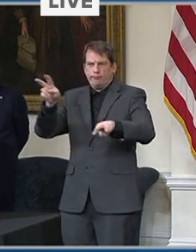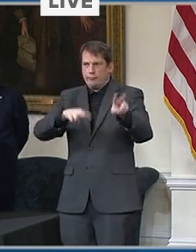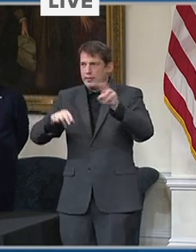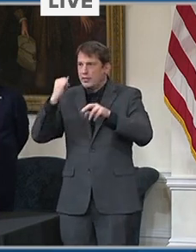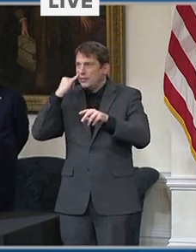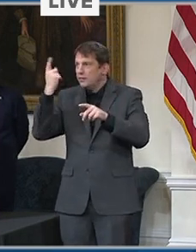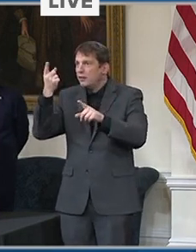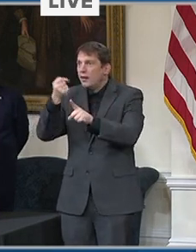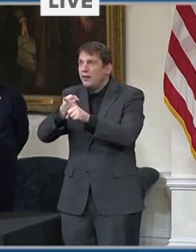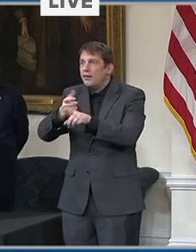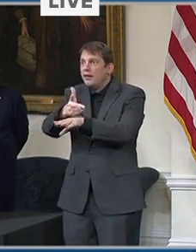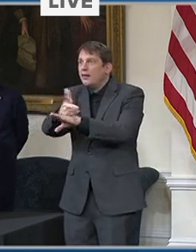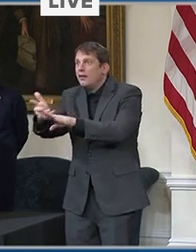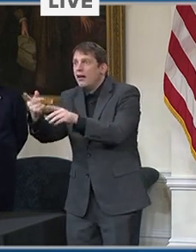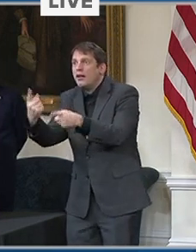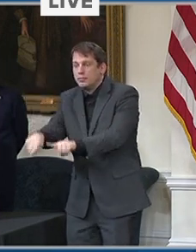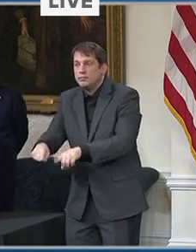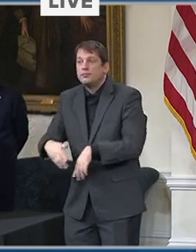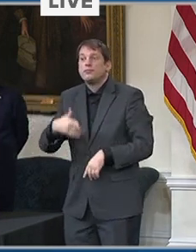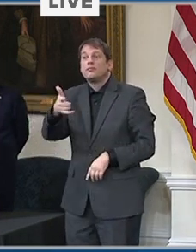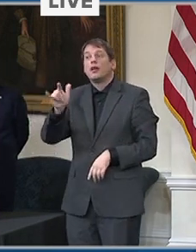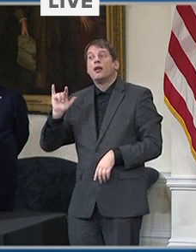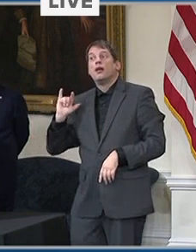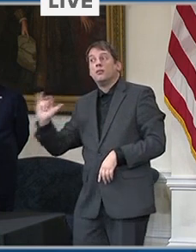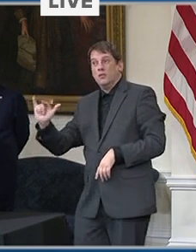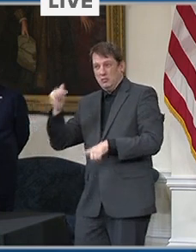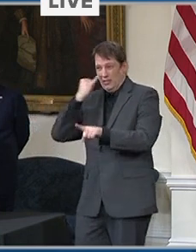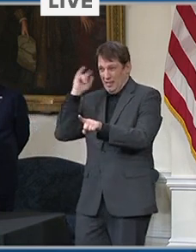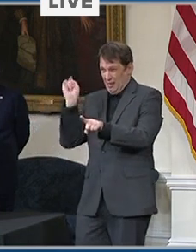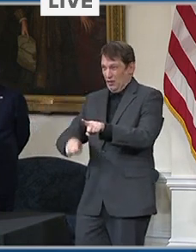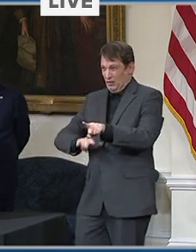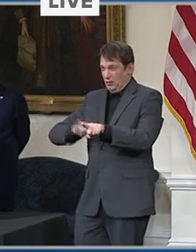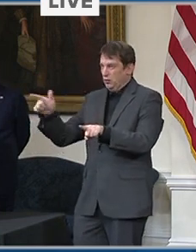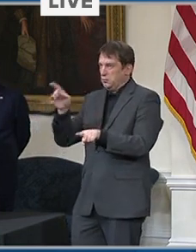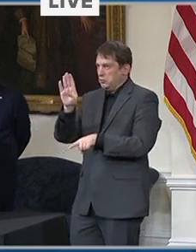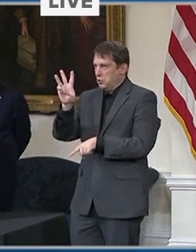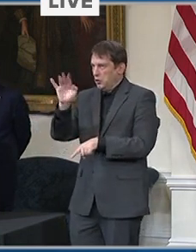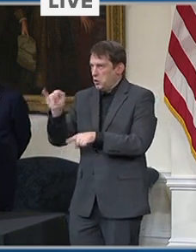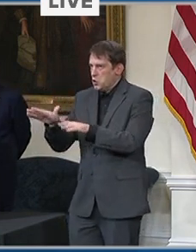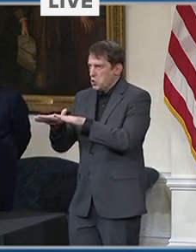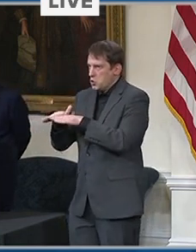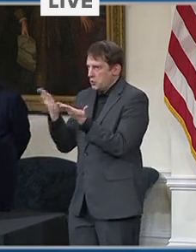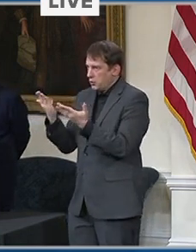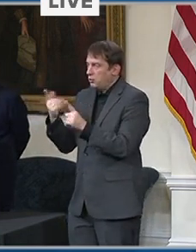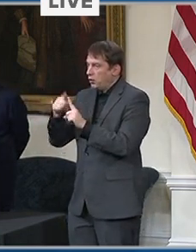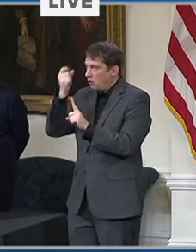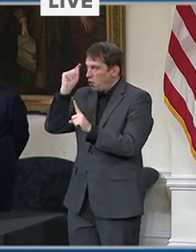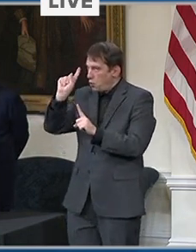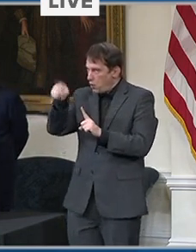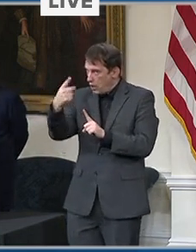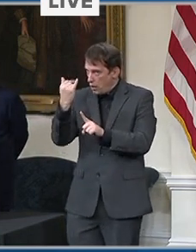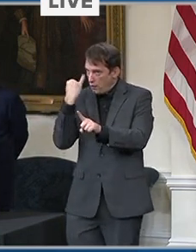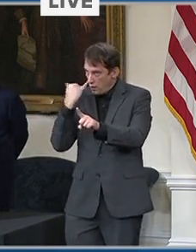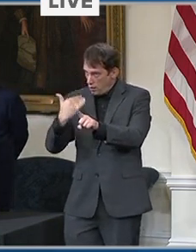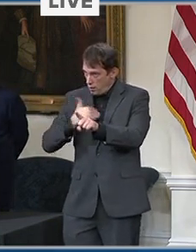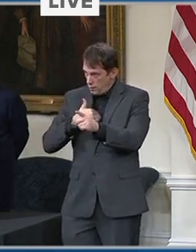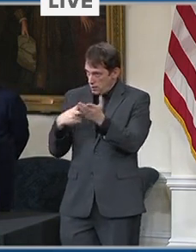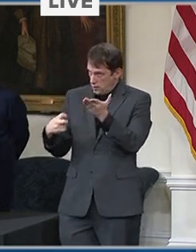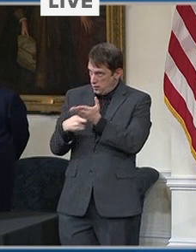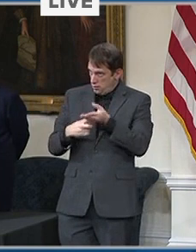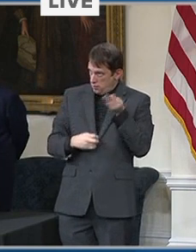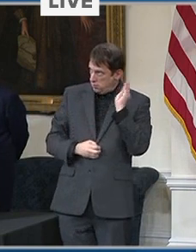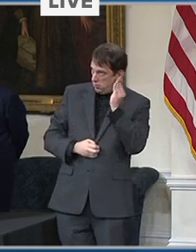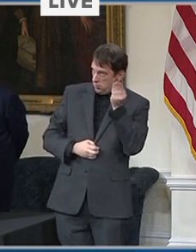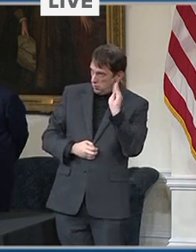at BWI Marshall Airport is open only to ticketed passengers and employees, and you must wear a face covering within the airport.